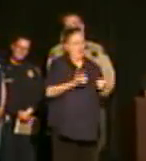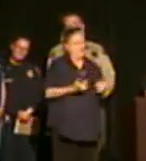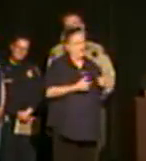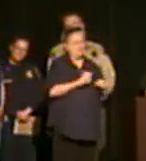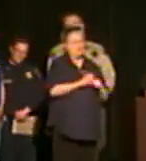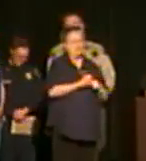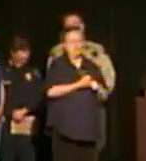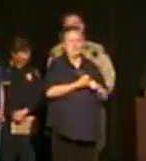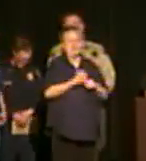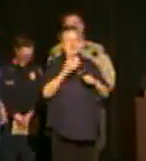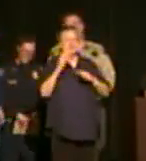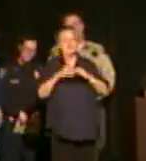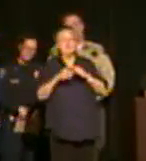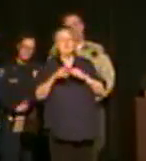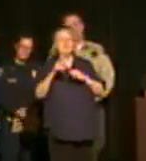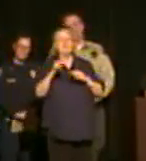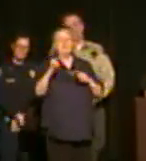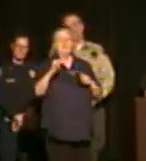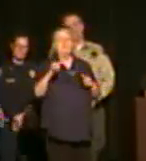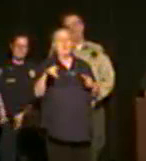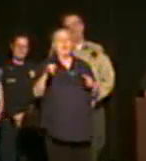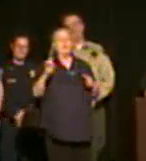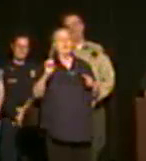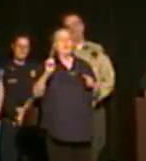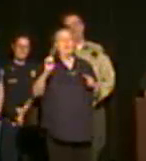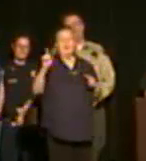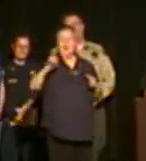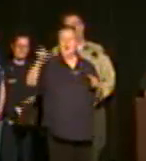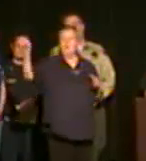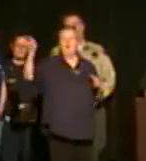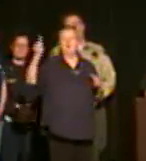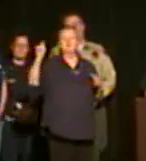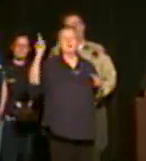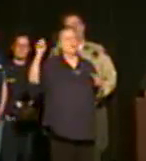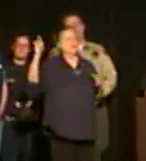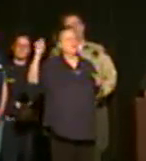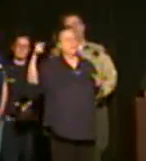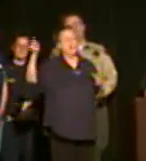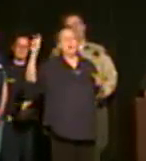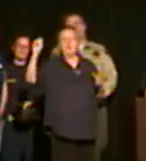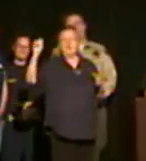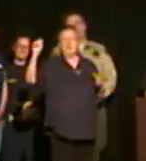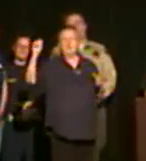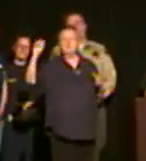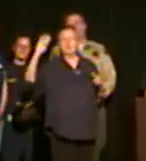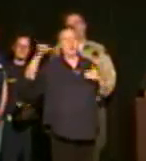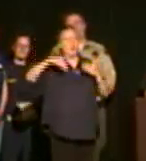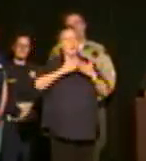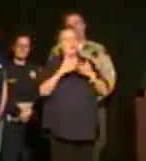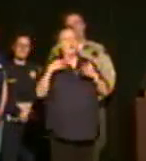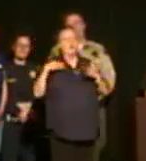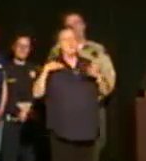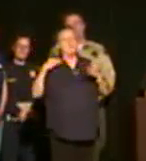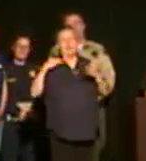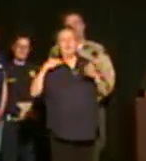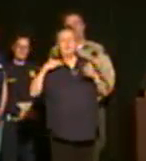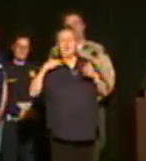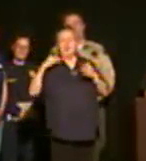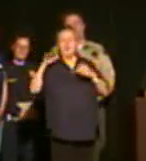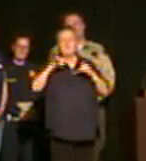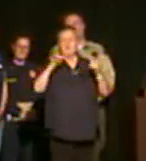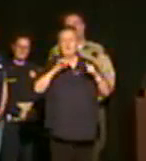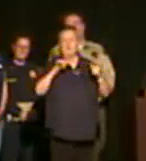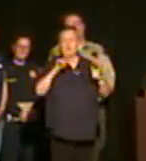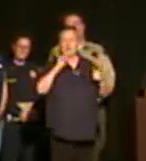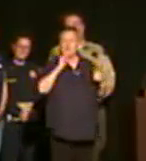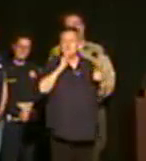at the end of Turnpike now, up by Tucker's Grove, it's a voluntary evacuation. Are